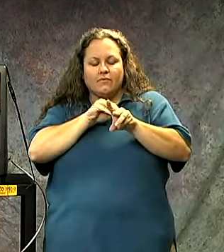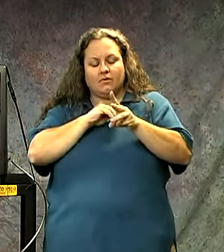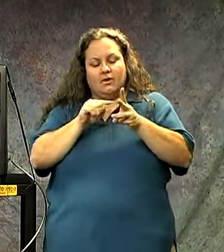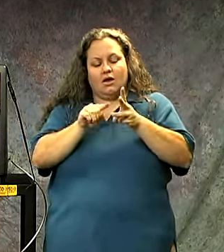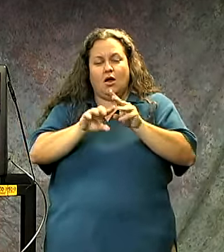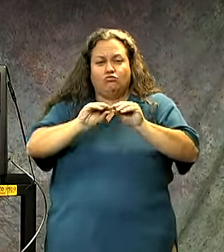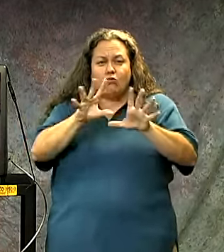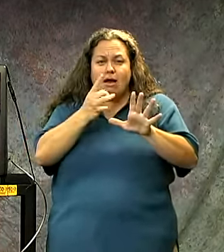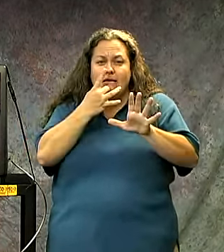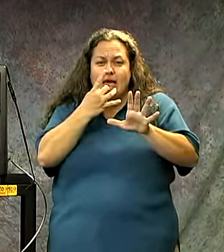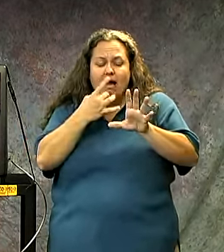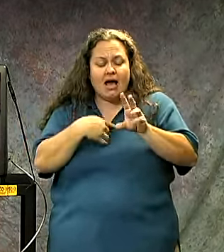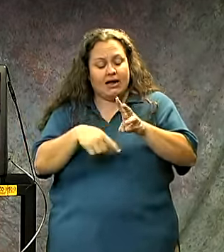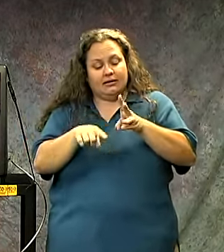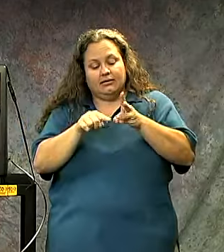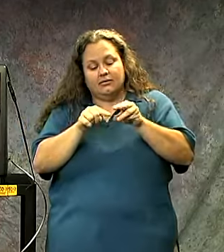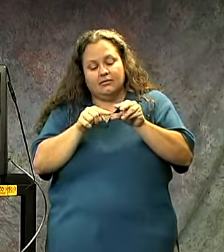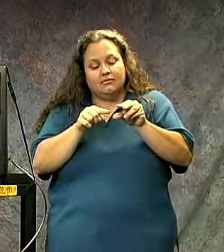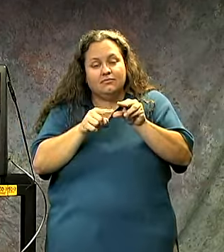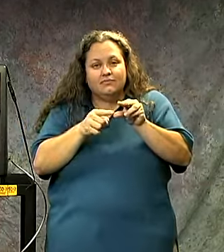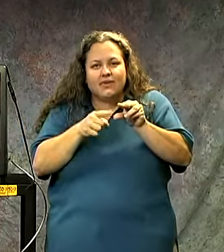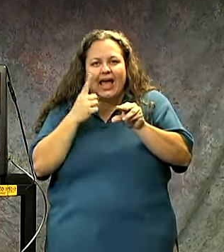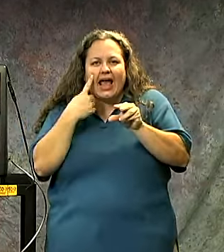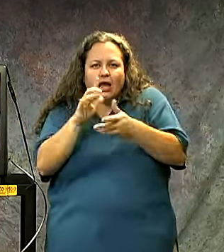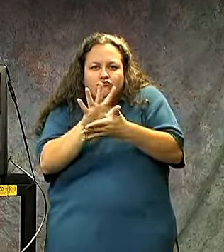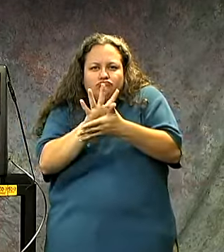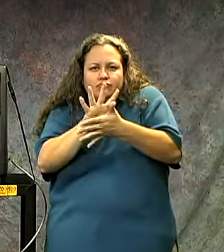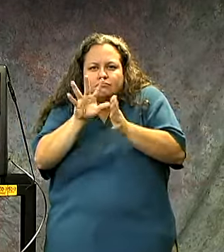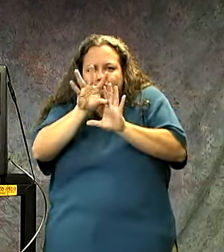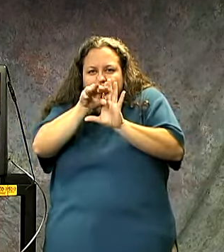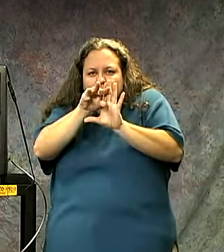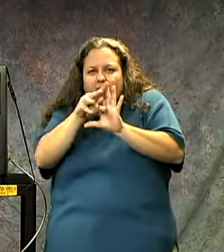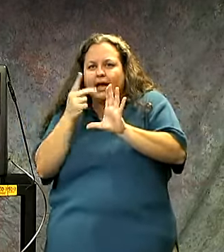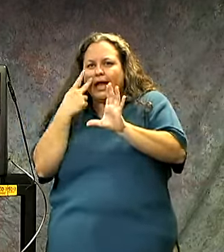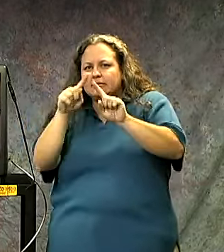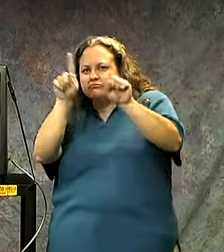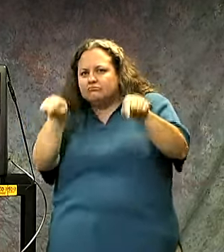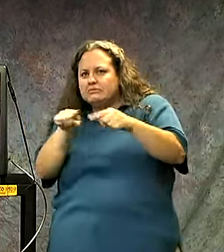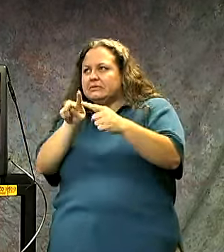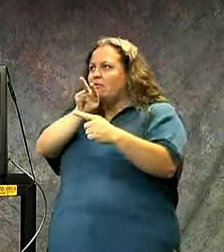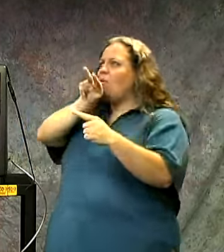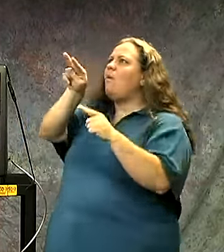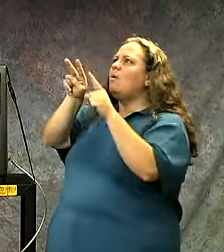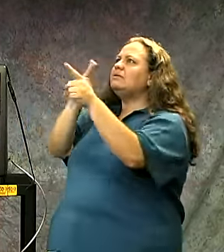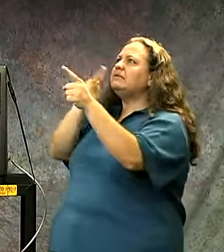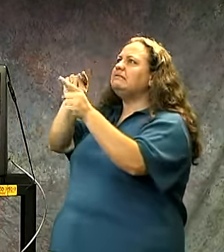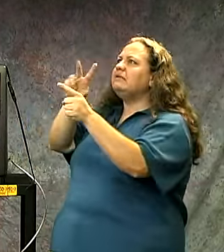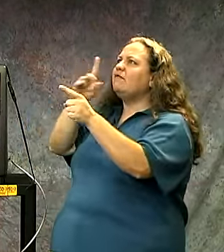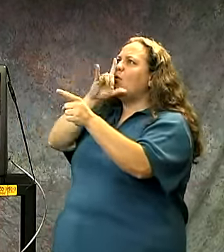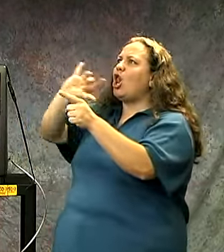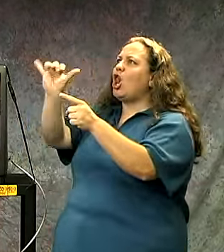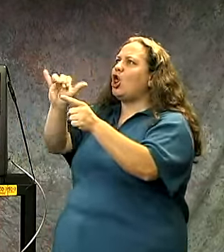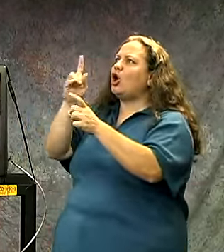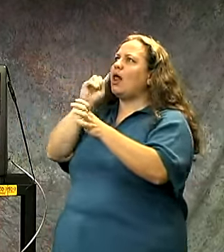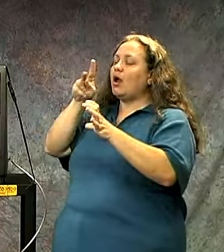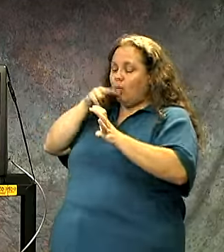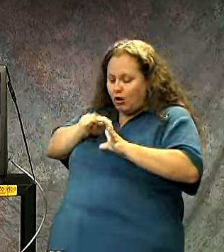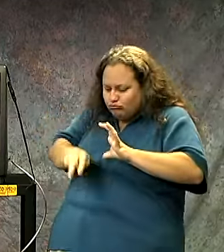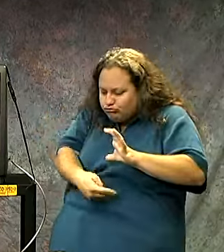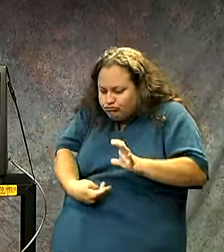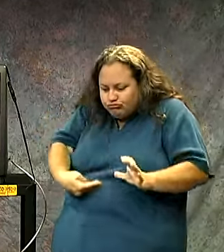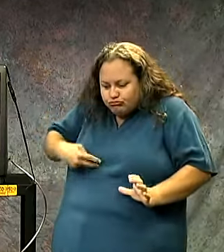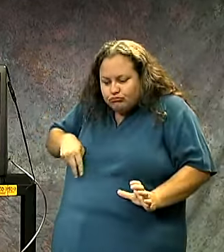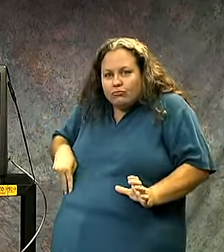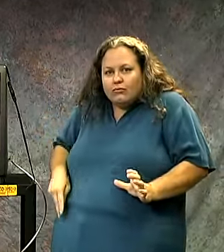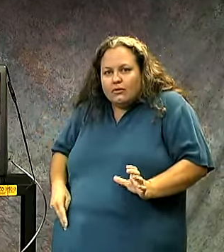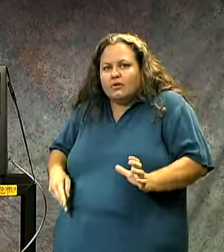also a very bright light. There is a video chip on the end of the scope. So the physician is actually watching on